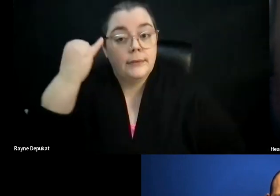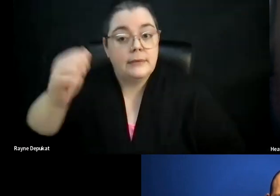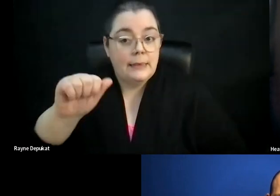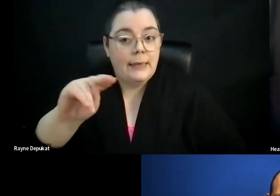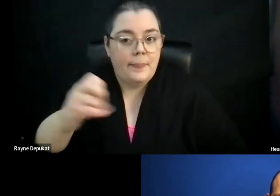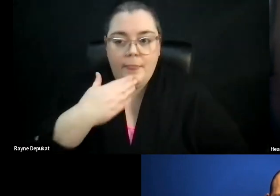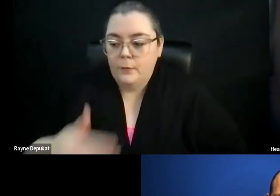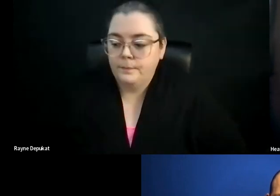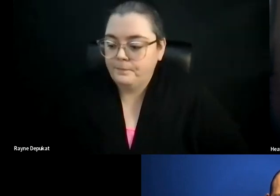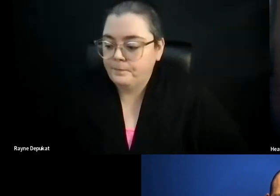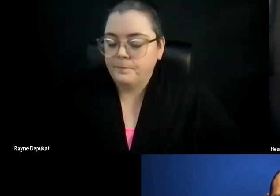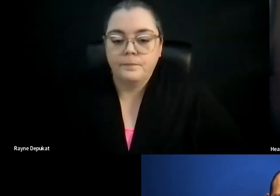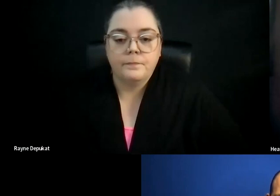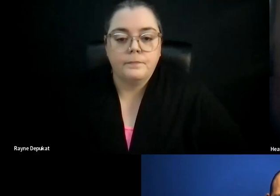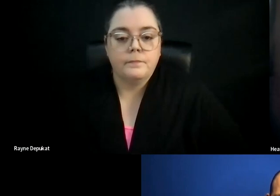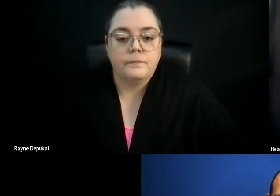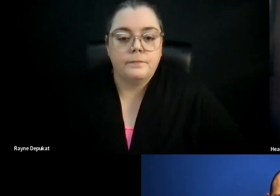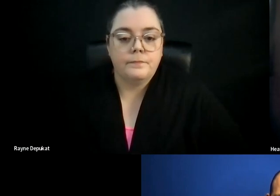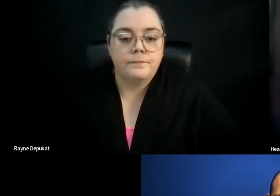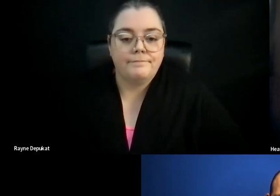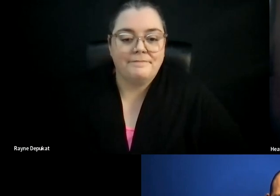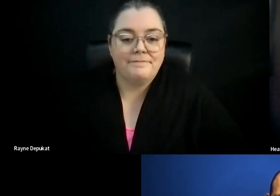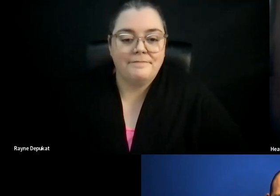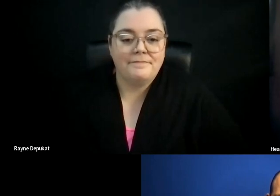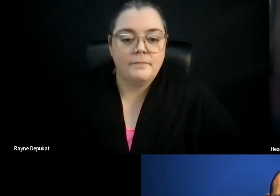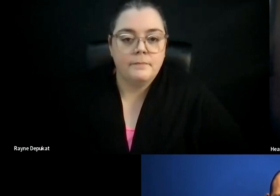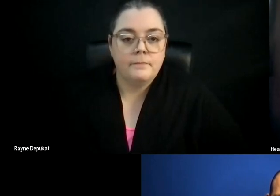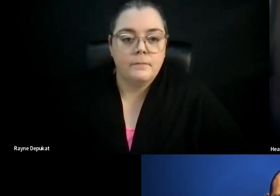I assume it should be fine, but Anne, thanks for that idea. That was good, thank you.